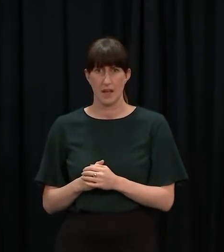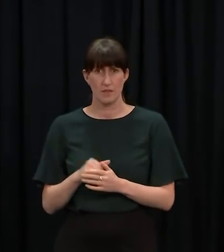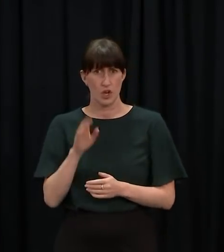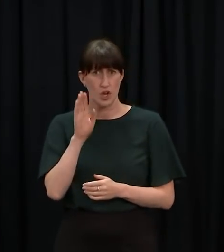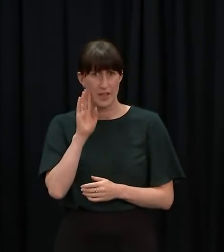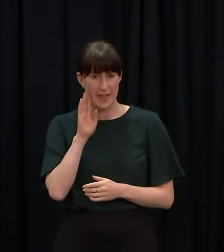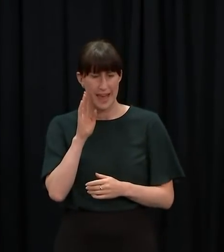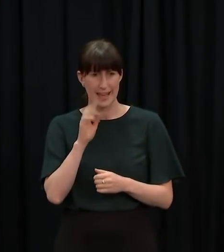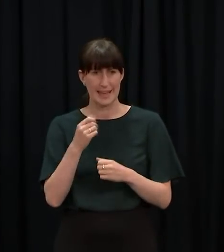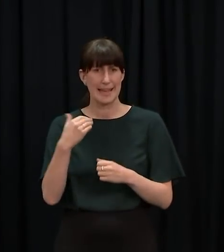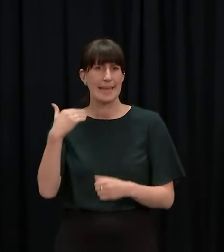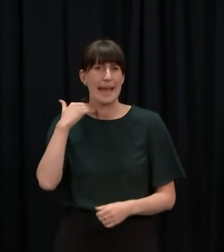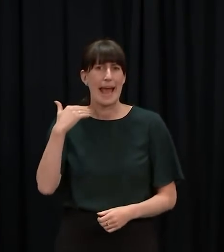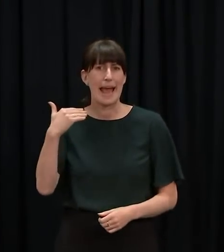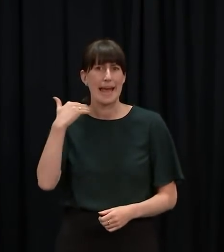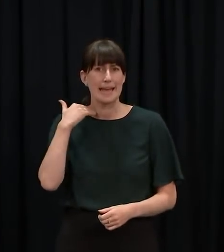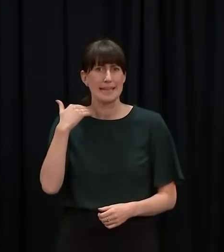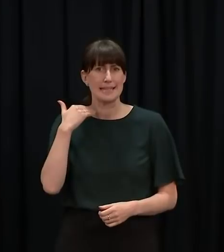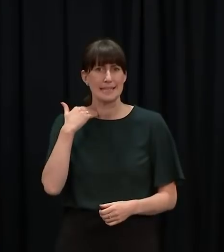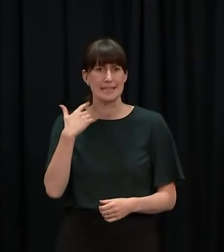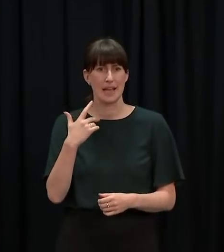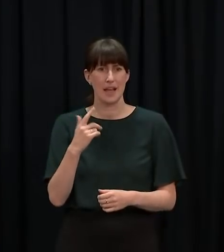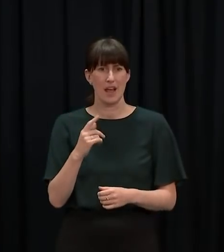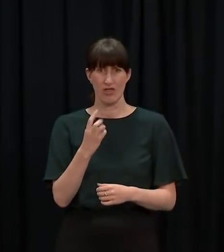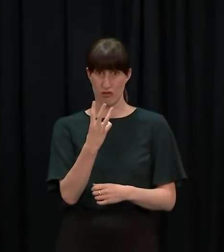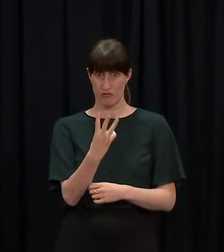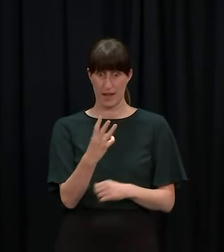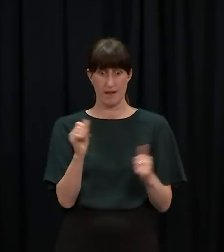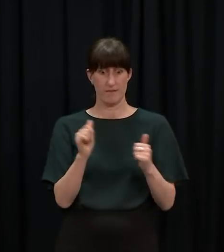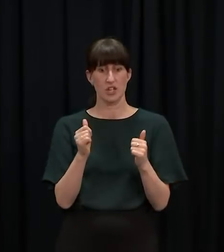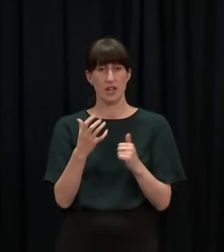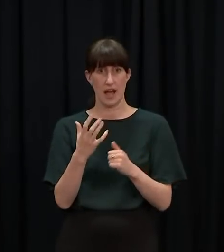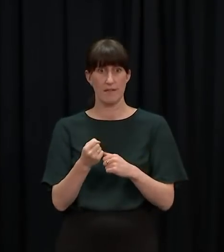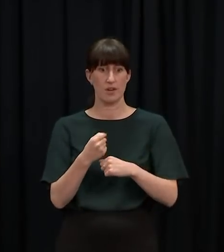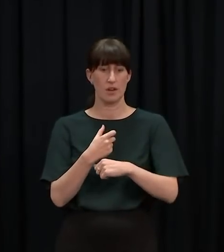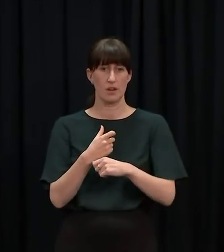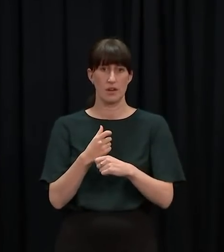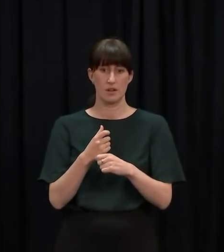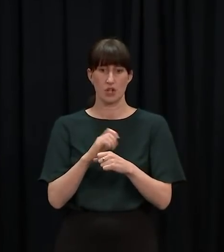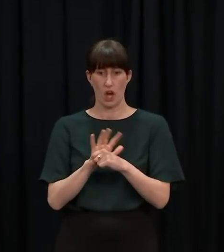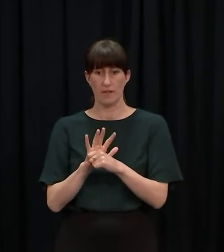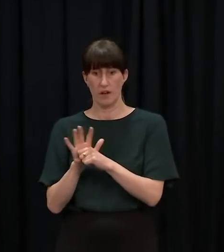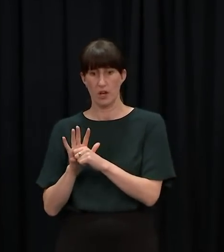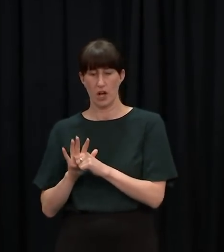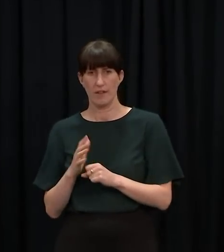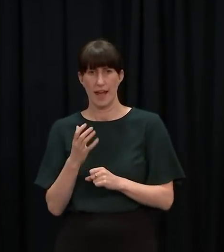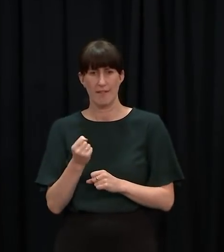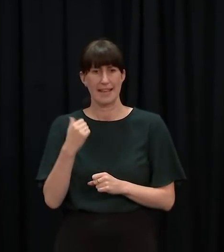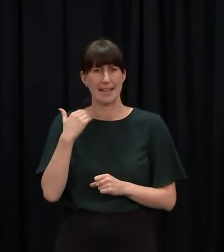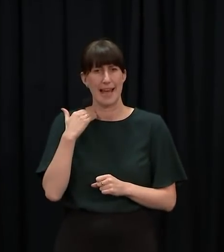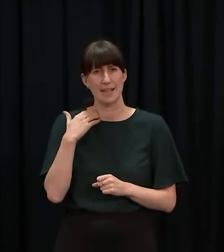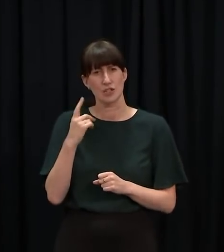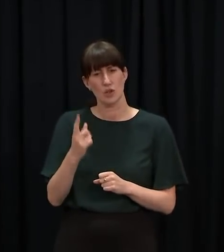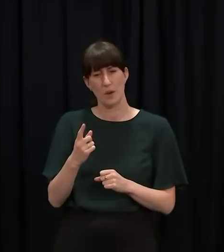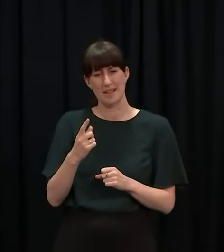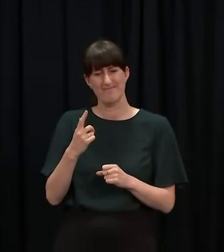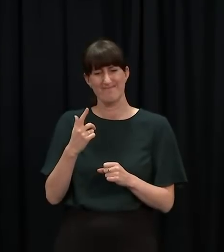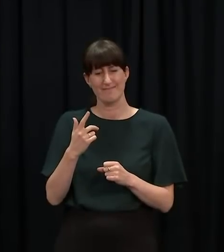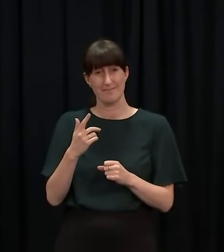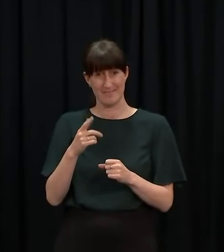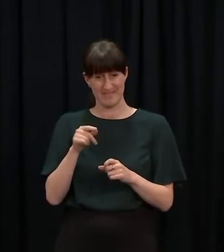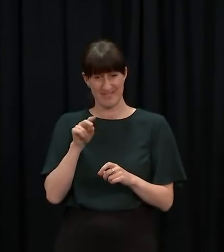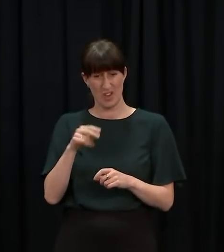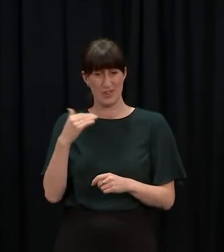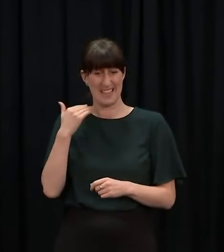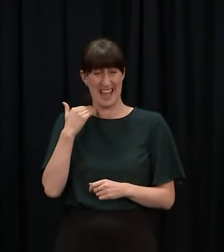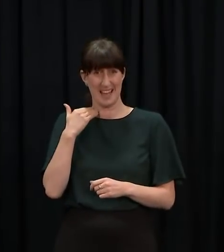ranks. So how at risk are people in gangs of contracting the virus and spreading it on? given, and what can be done